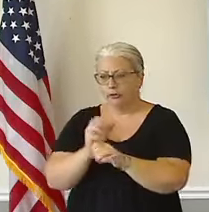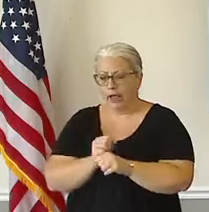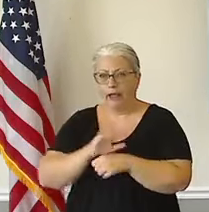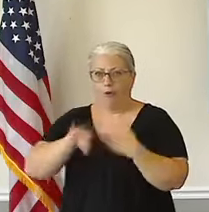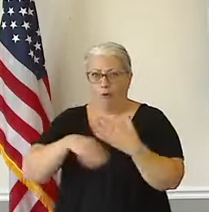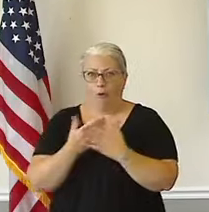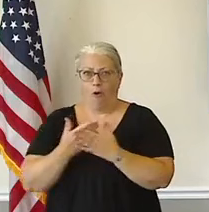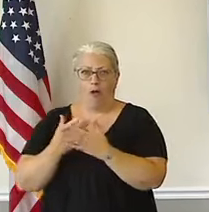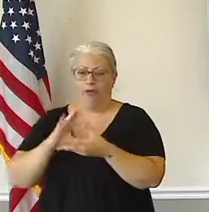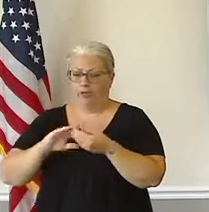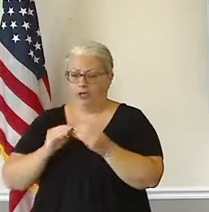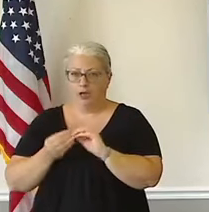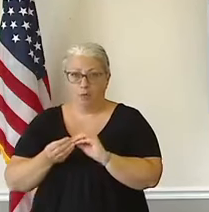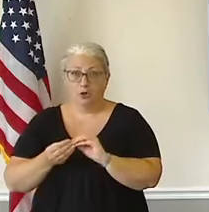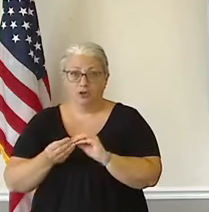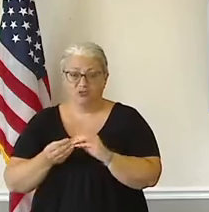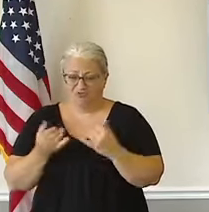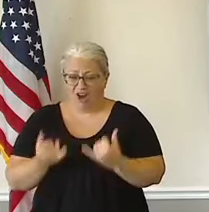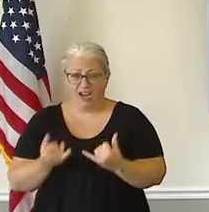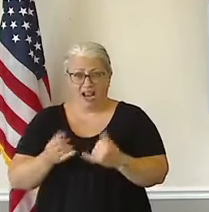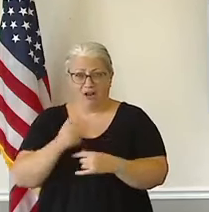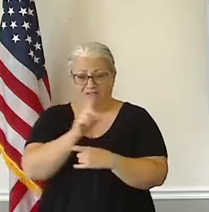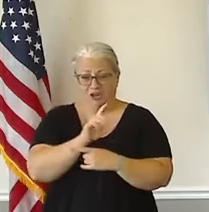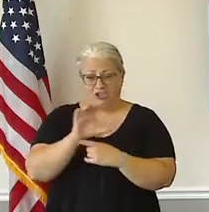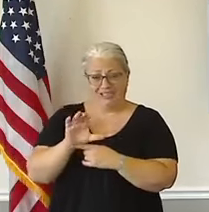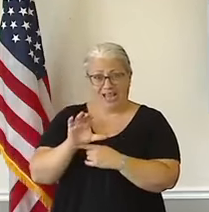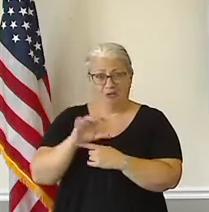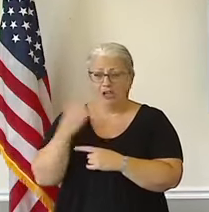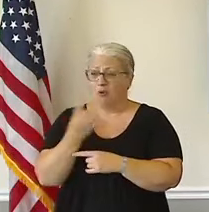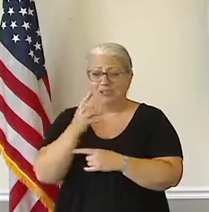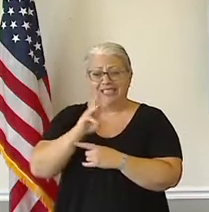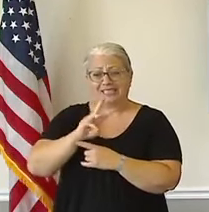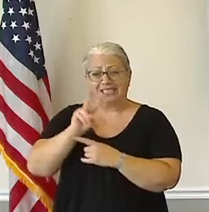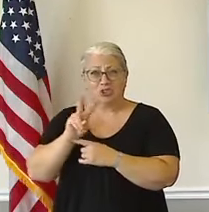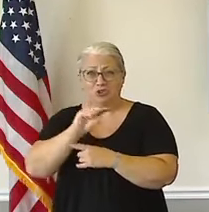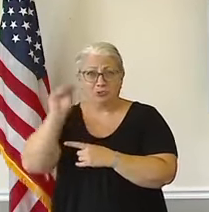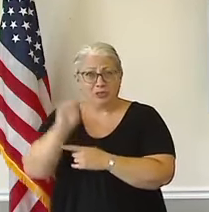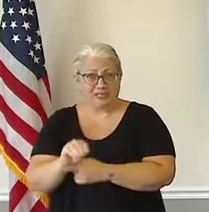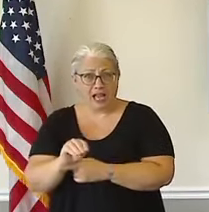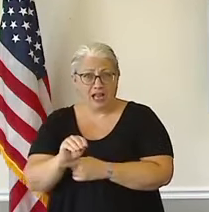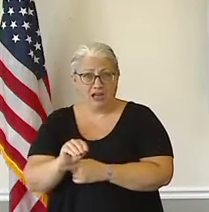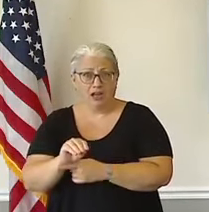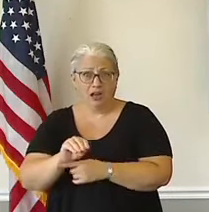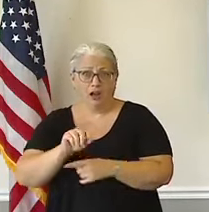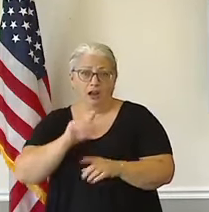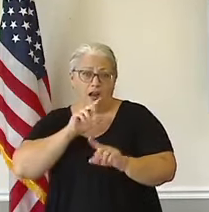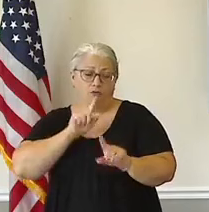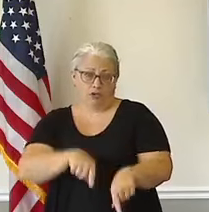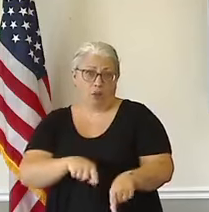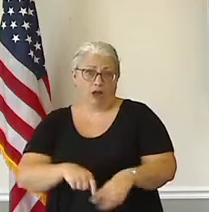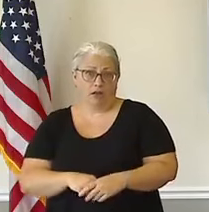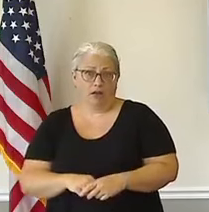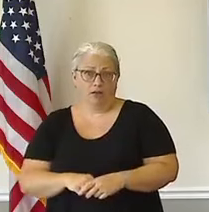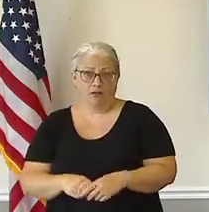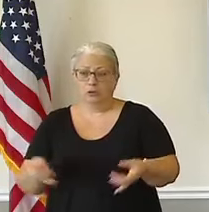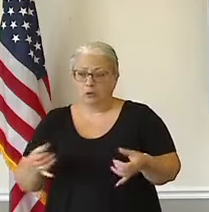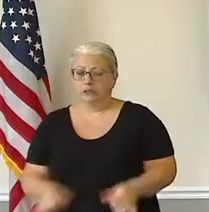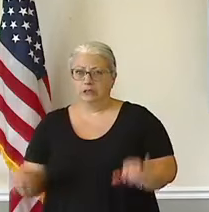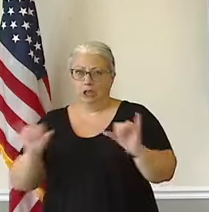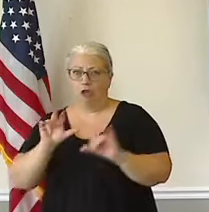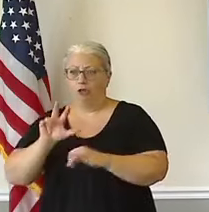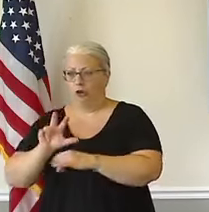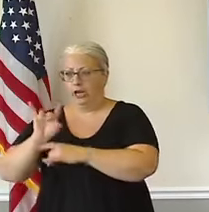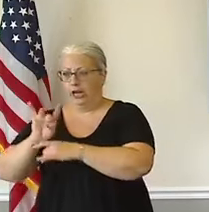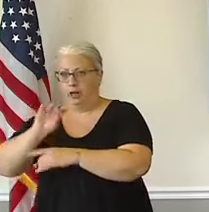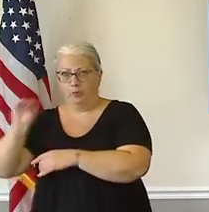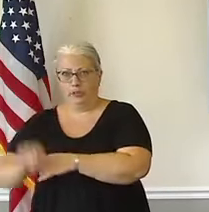in, both for future federal aid, but also for representation in both Congress and in the state and local legislatures.